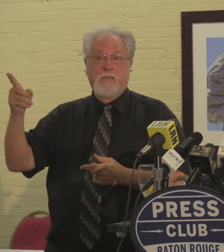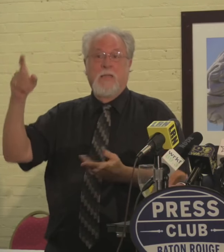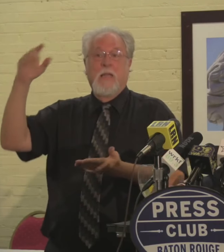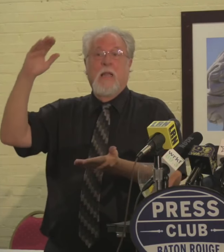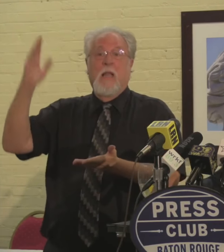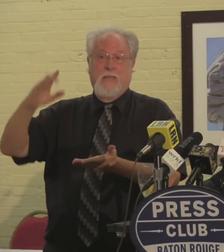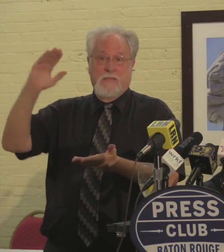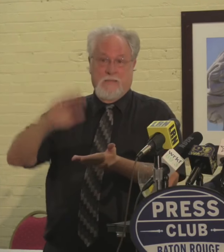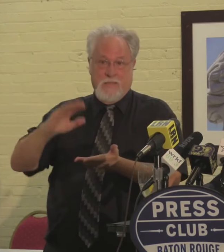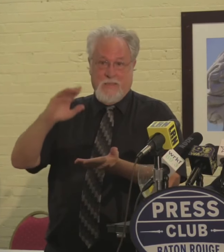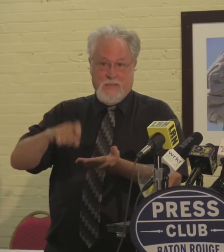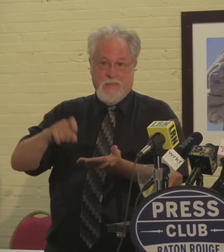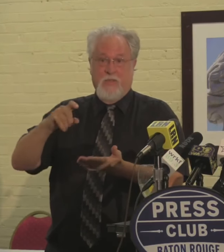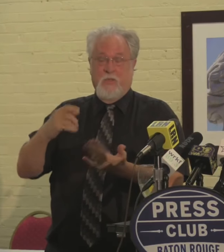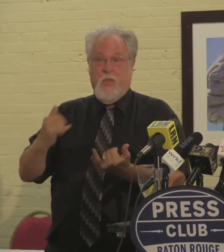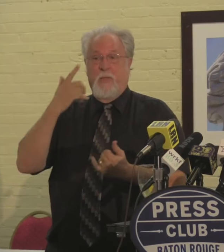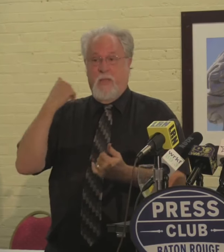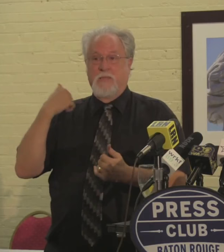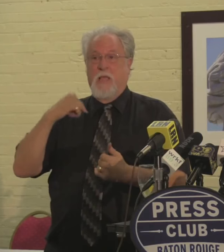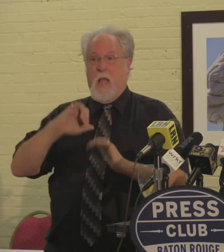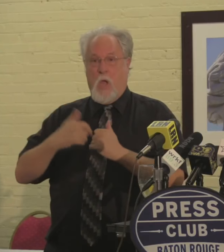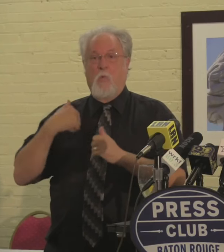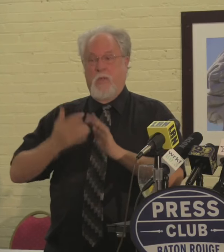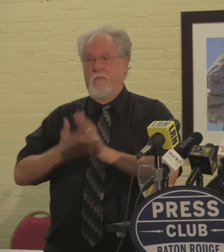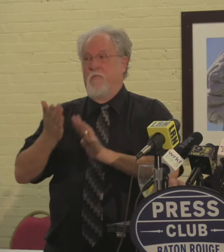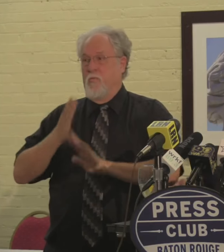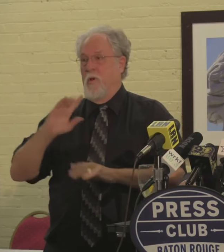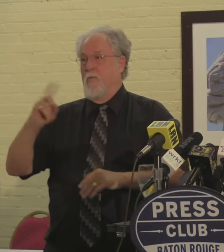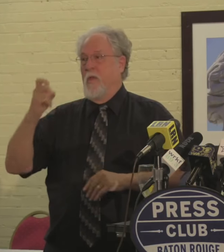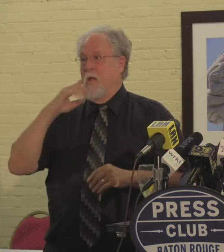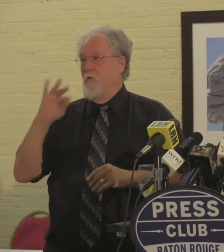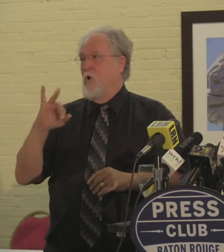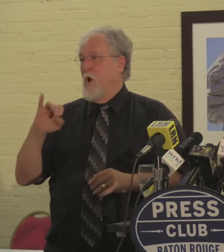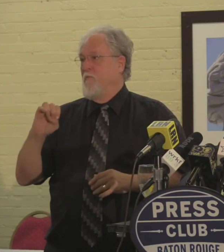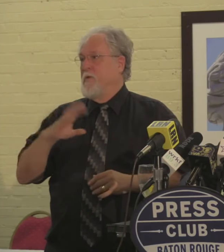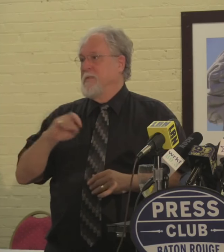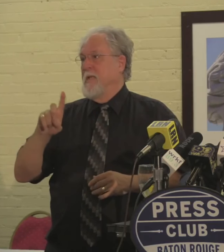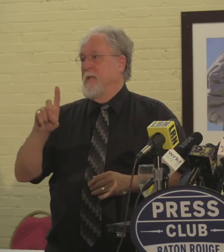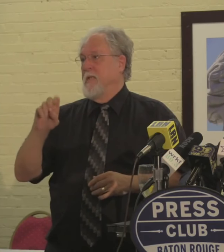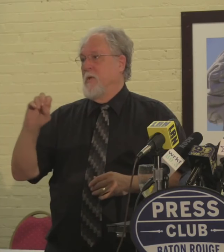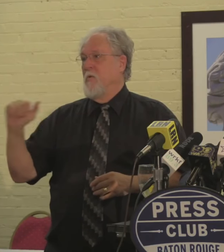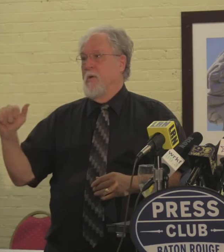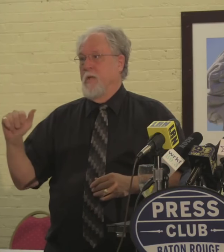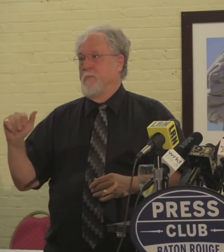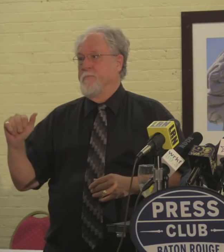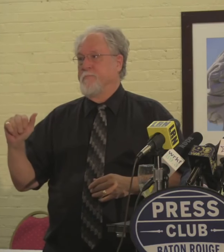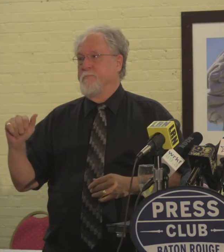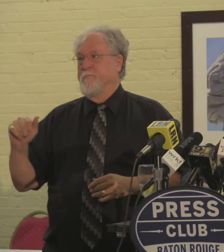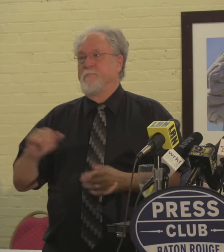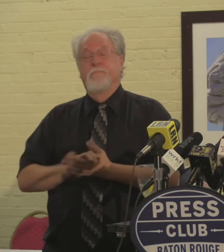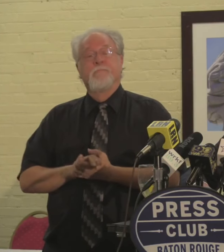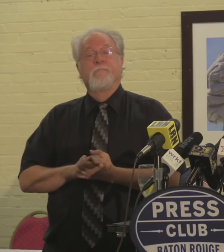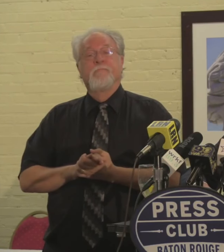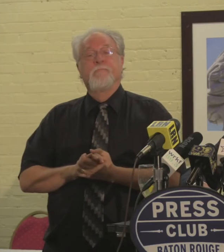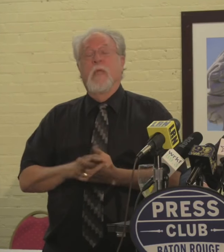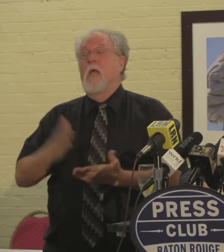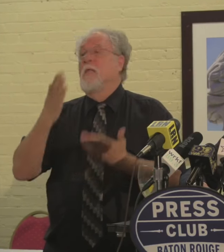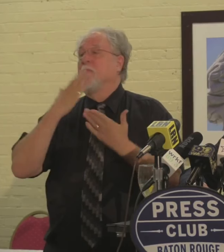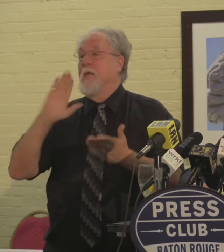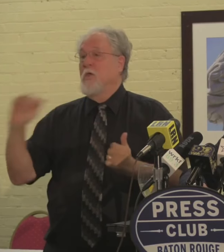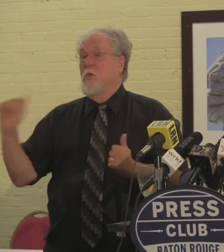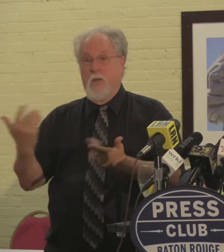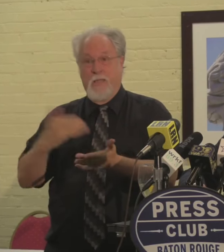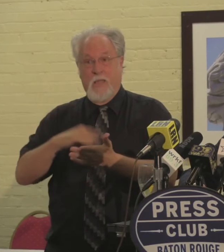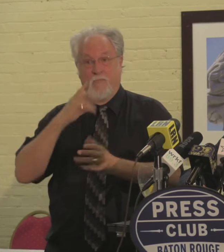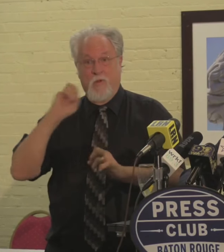today because of the way that we've run the governor's office and the Division of Administration. I want to thank all of you